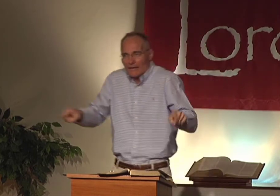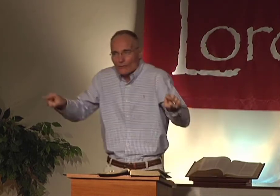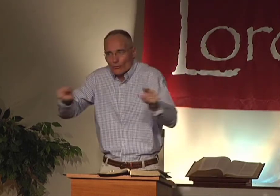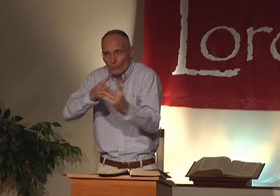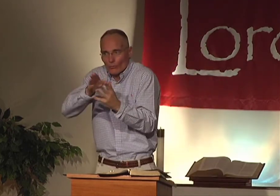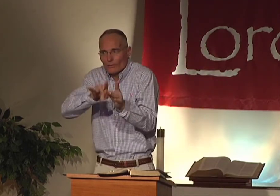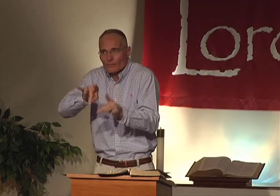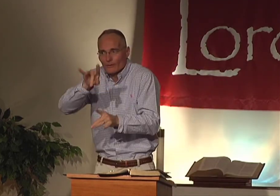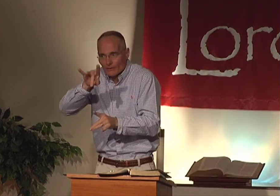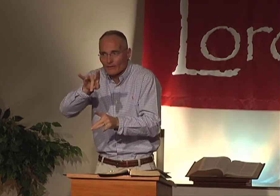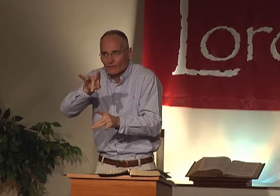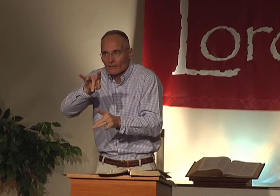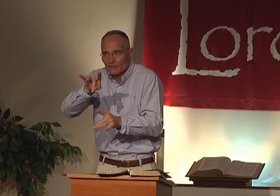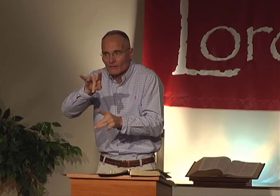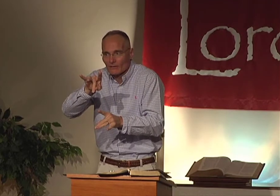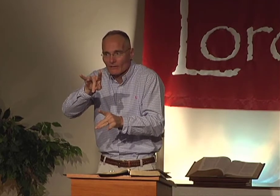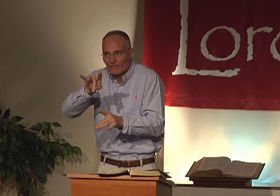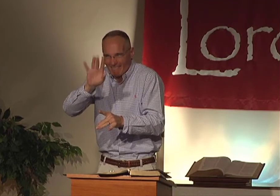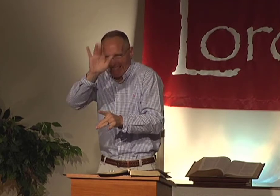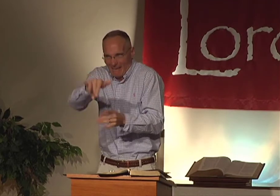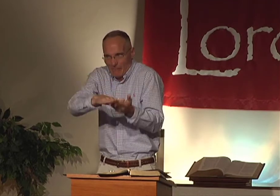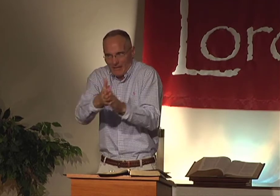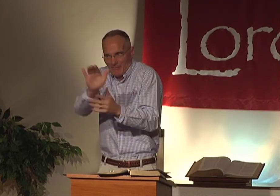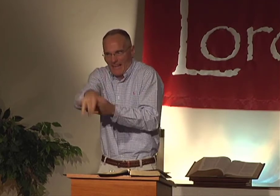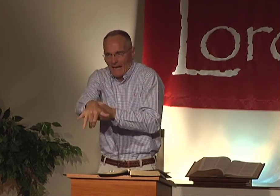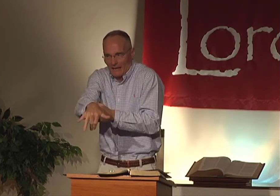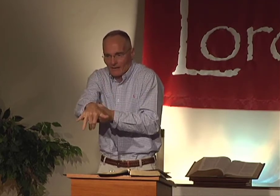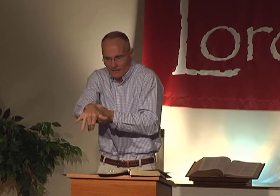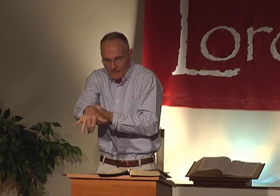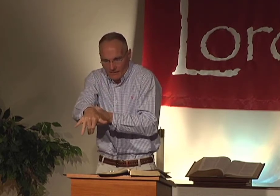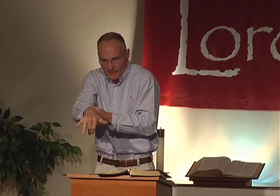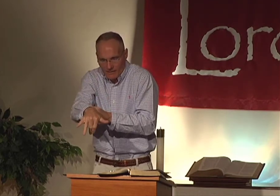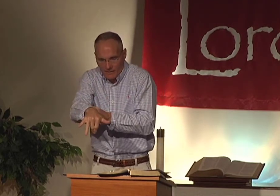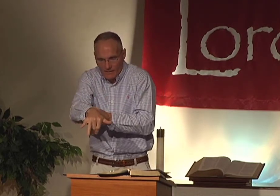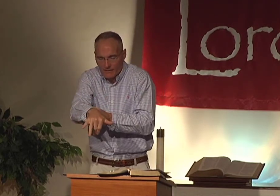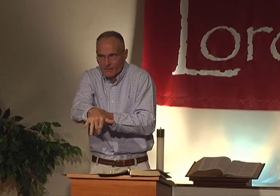has already made you through his Spirit. Become that.